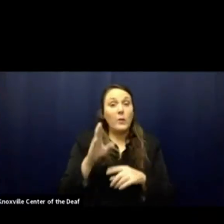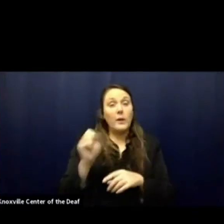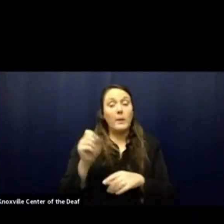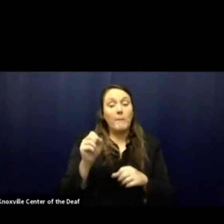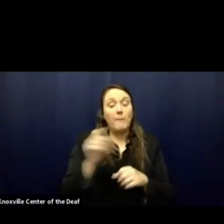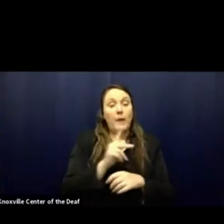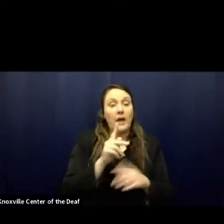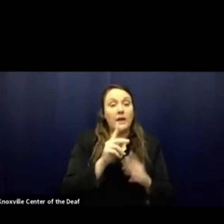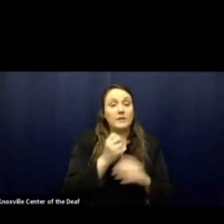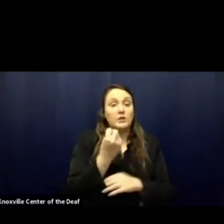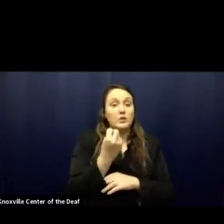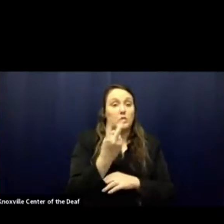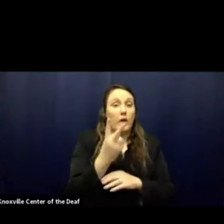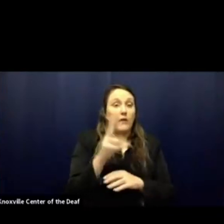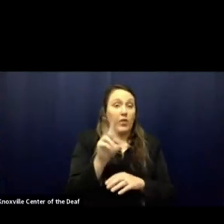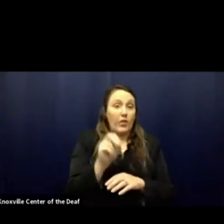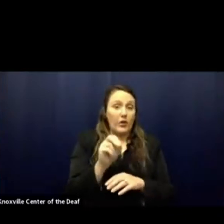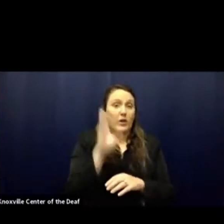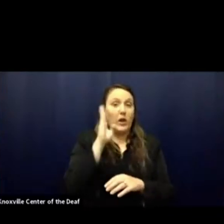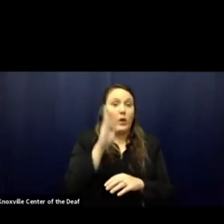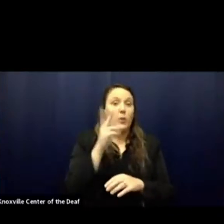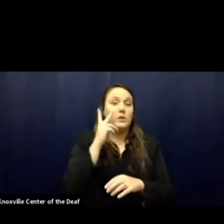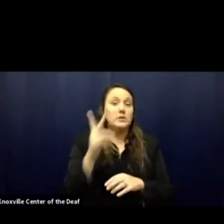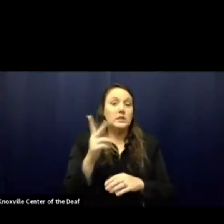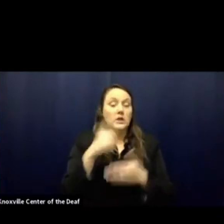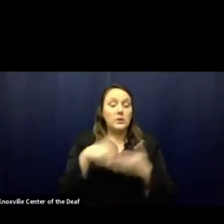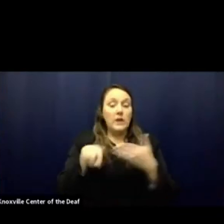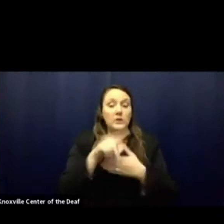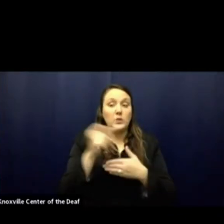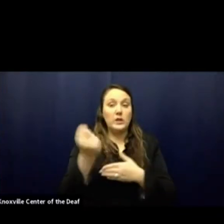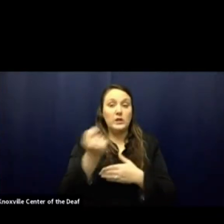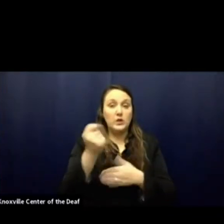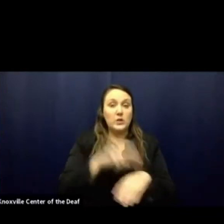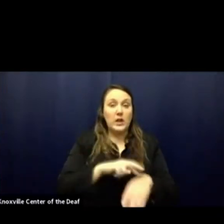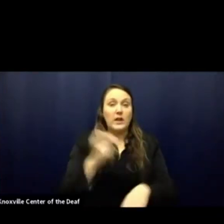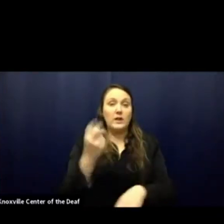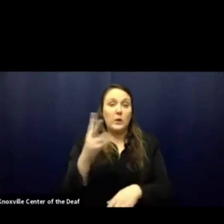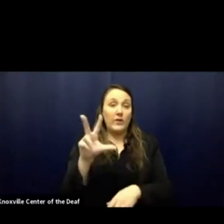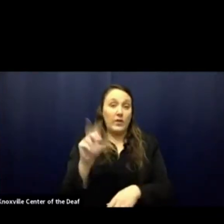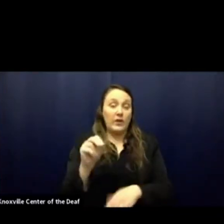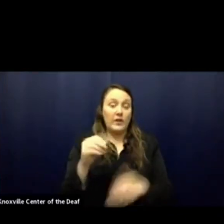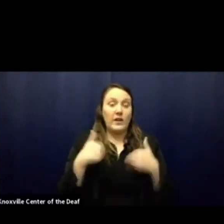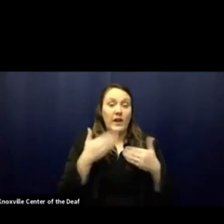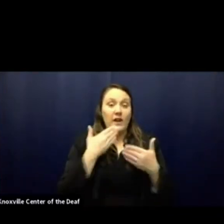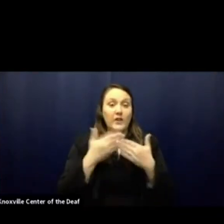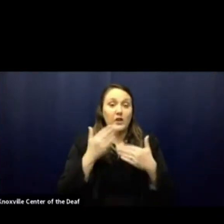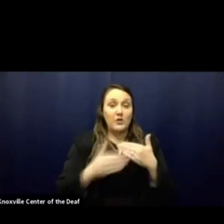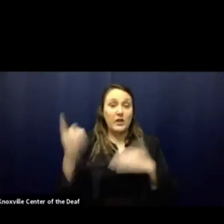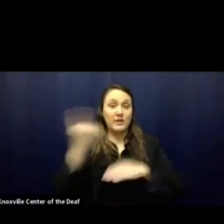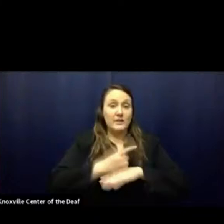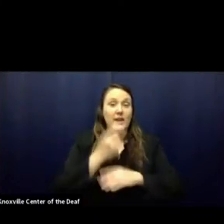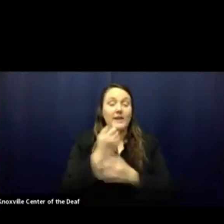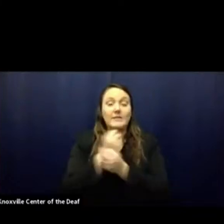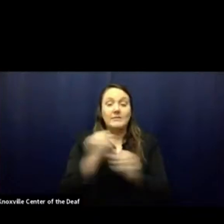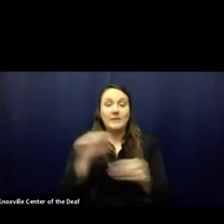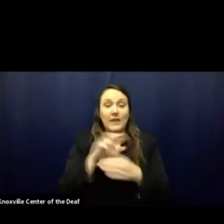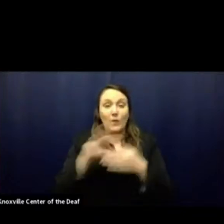12:30 next week, so we'll see you next on Tuesday at 12:30. Have a good rest of your day and a good and safe weekend.